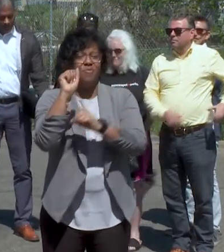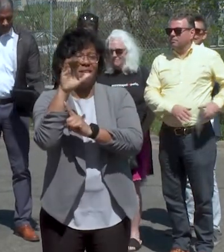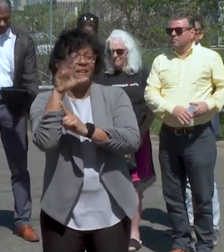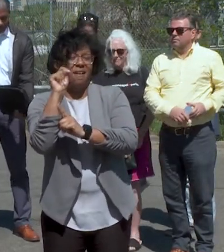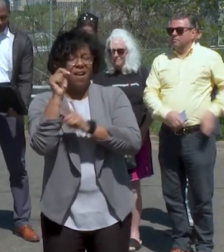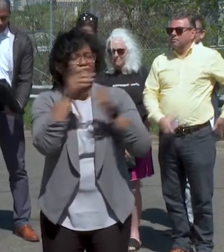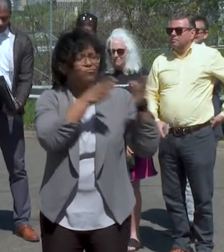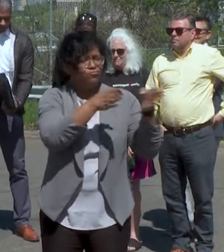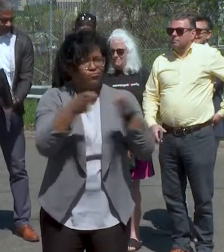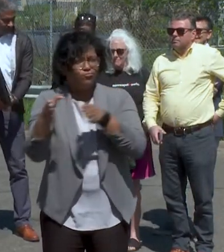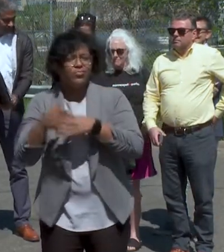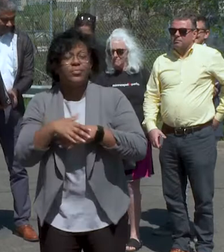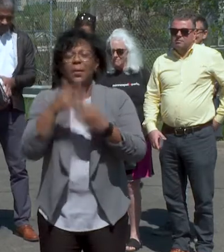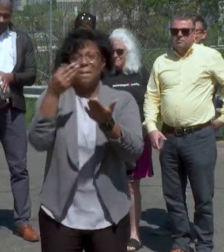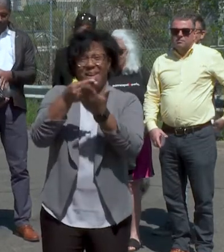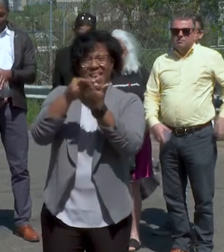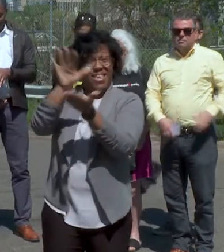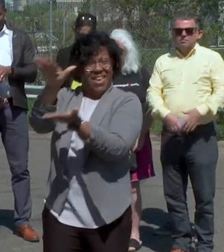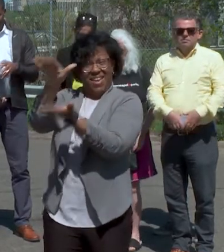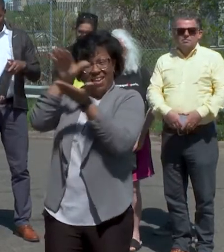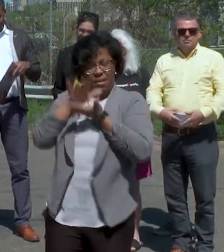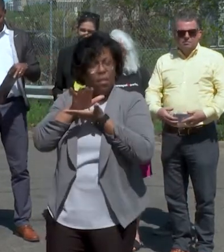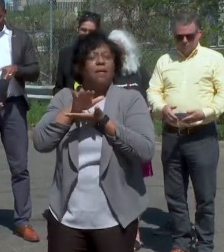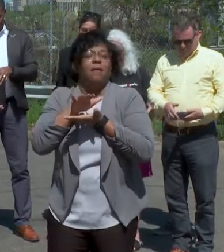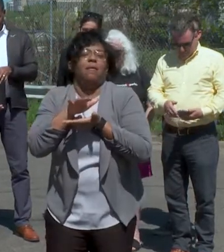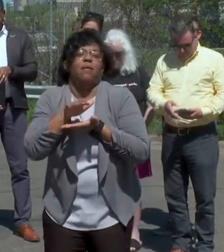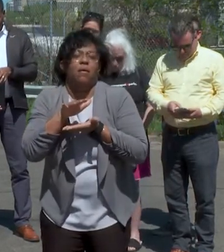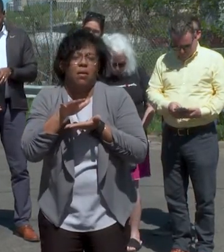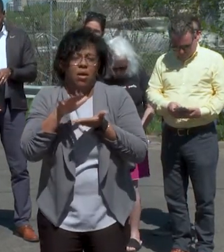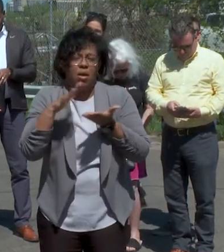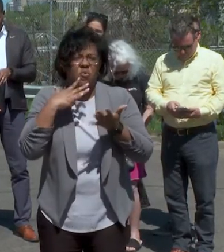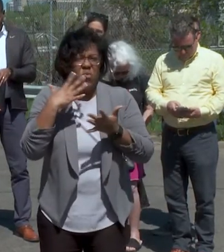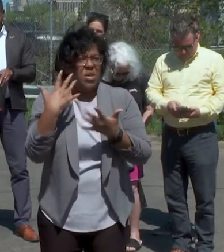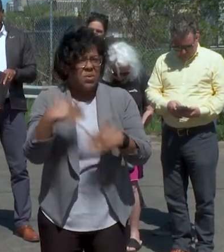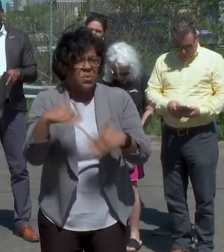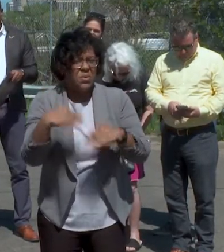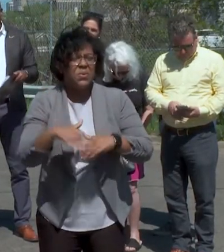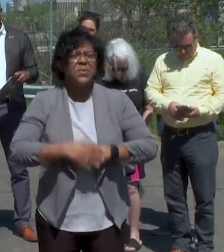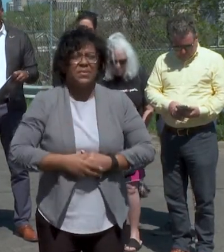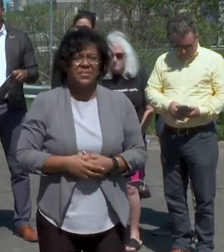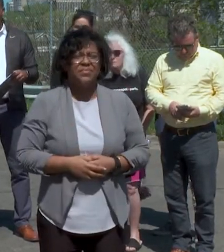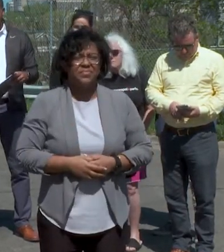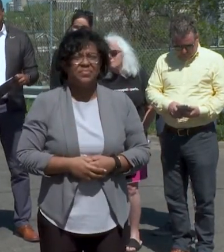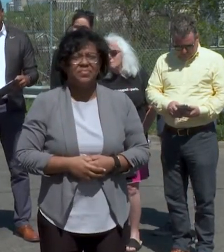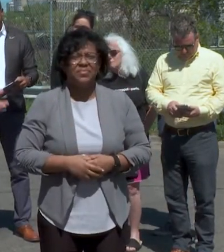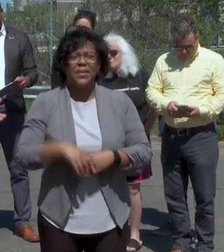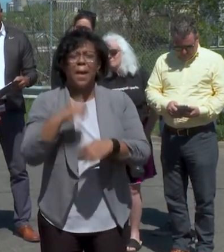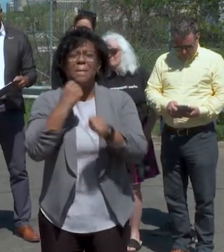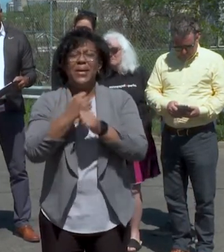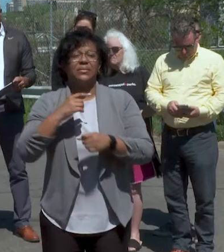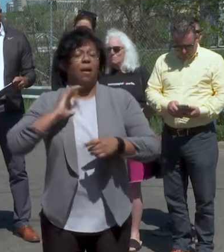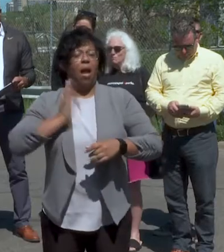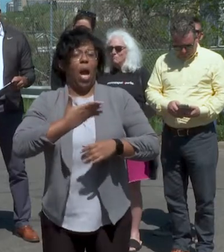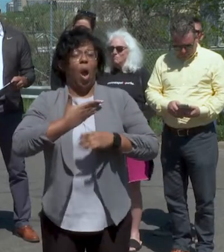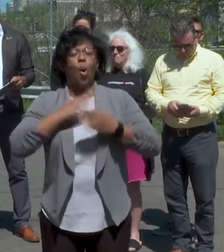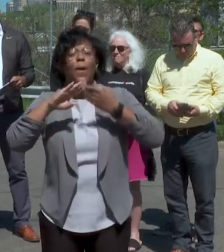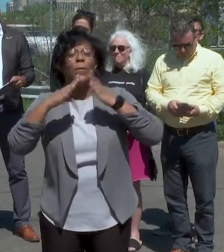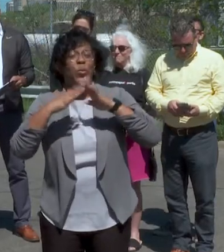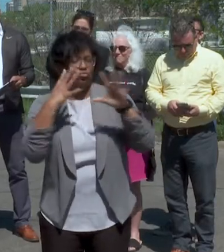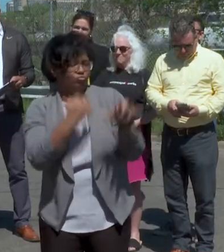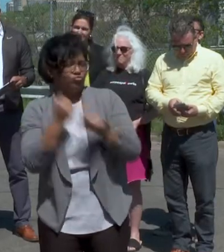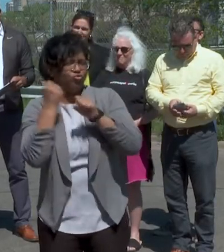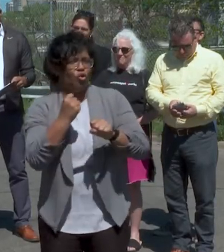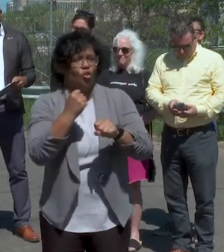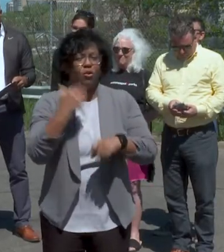There's so many ways to enjoy a tree and that it can make our community stronger and more resilient. You know, you can sit under a tree and